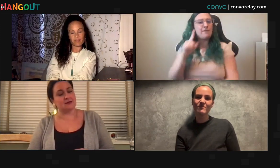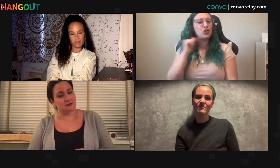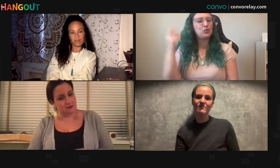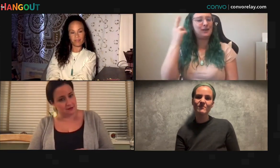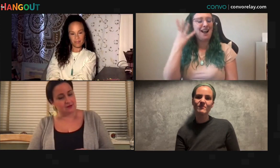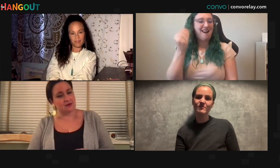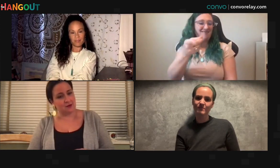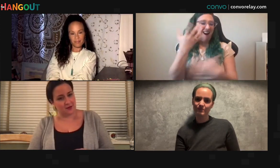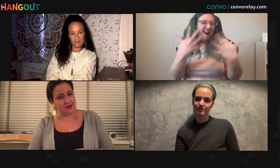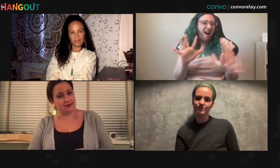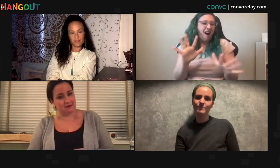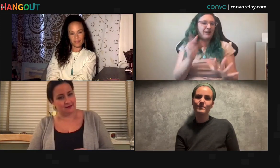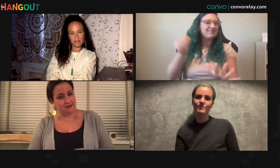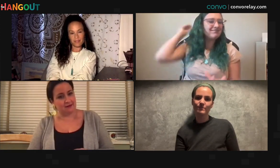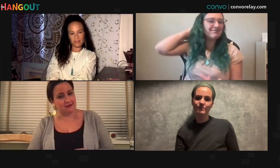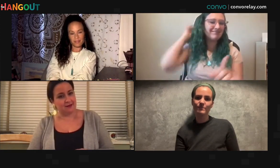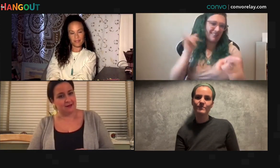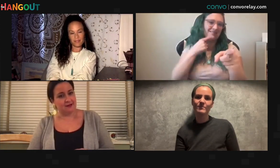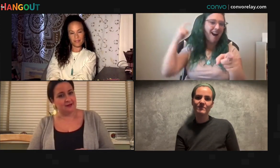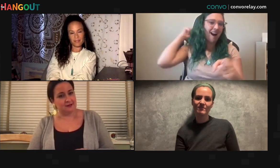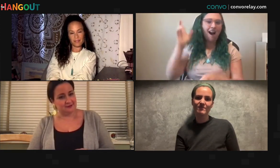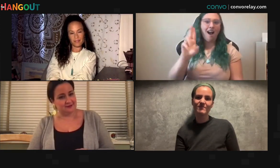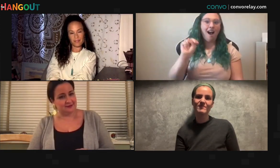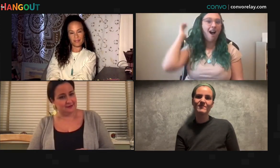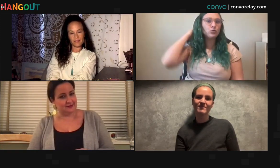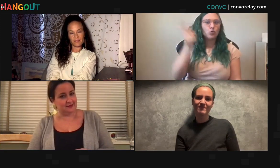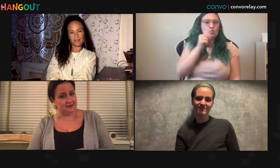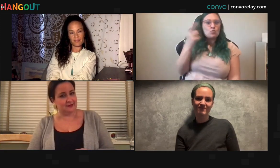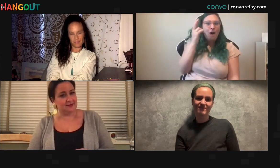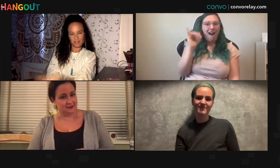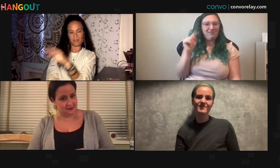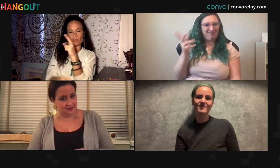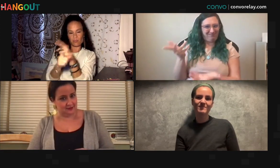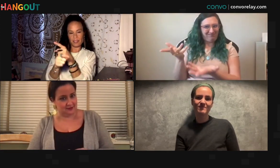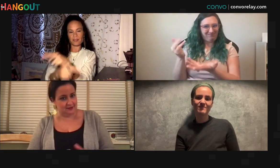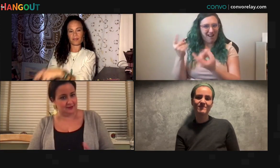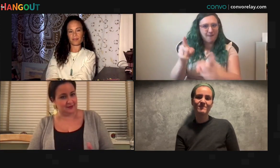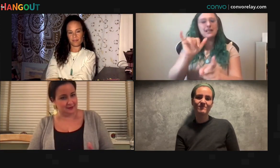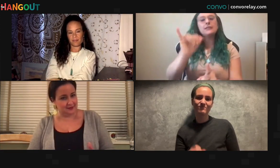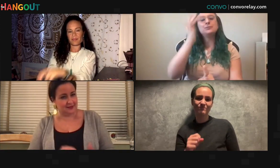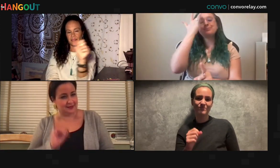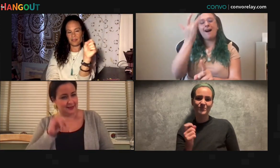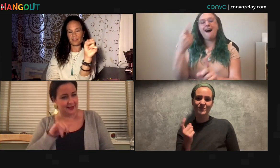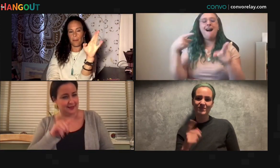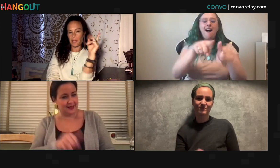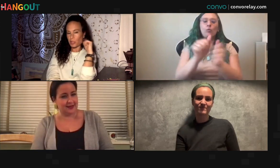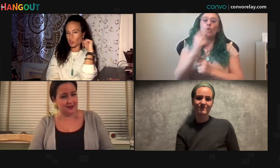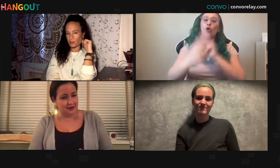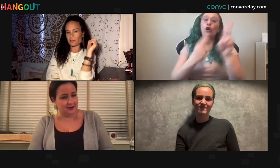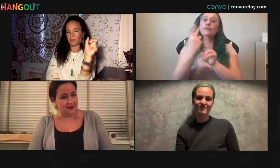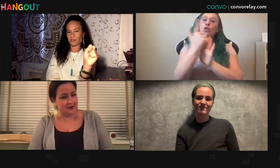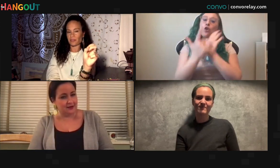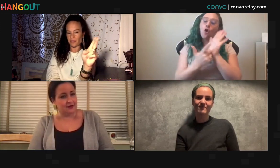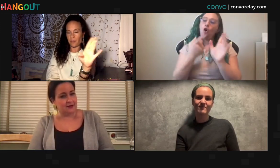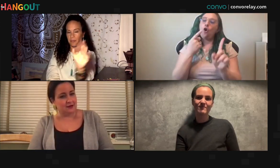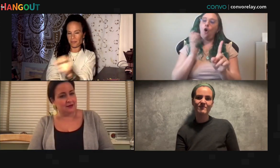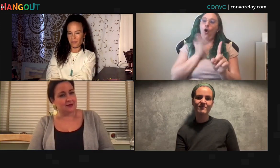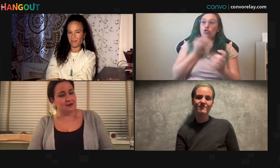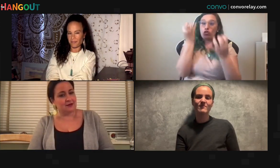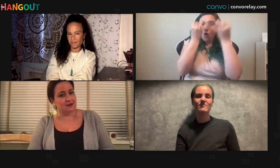This is Allison. Things happen for a reason. And you already put that in your subconscious and Mhm. didn't even realize this was going to happen. And that's